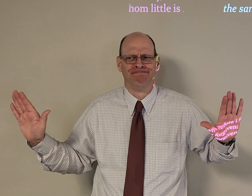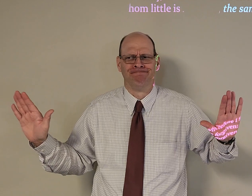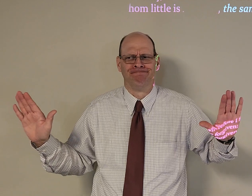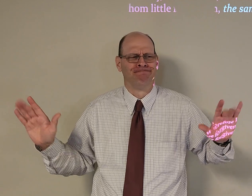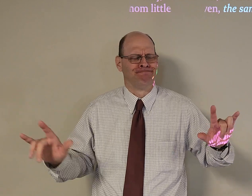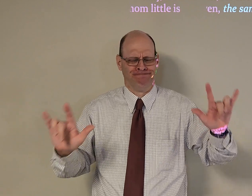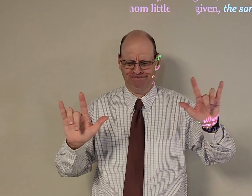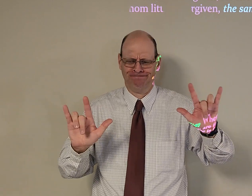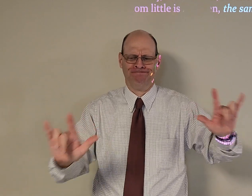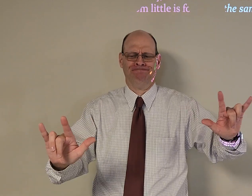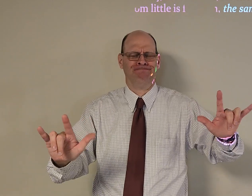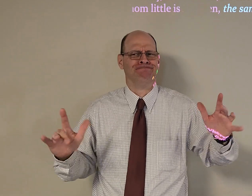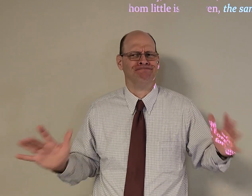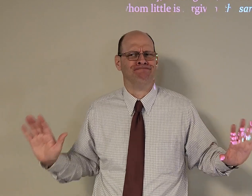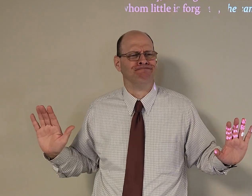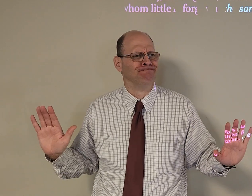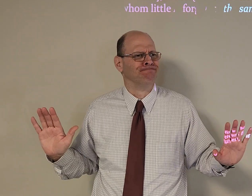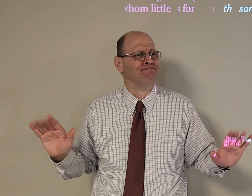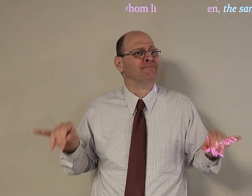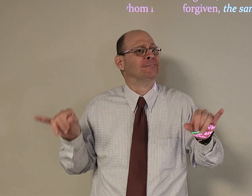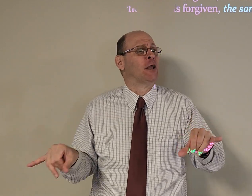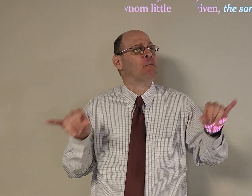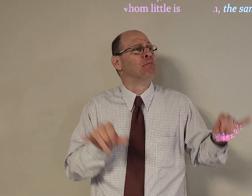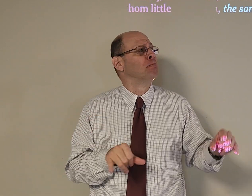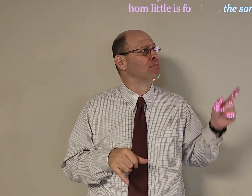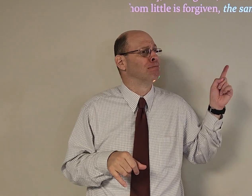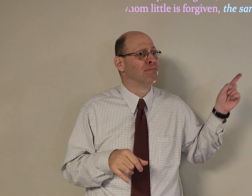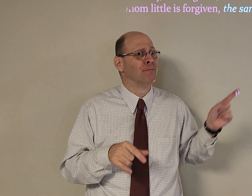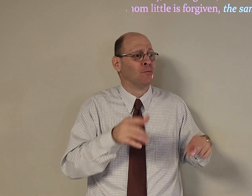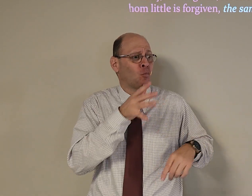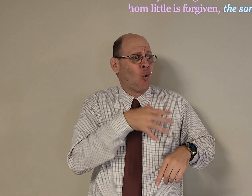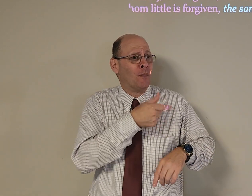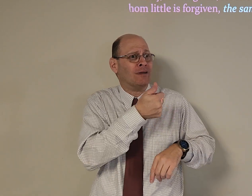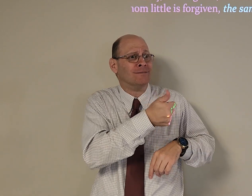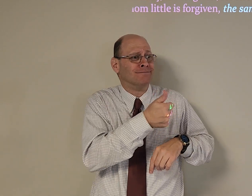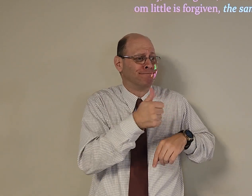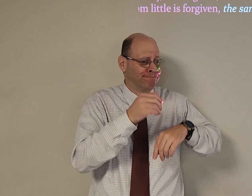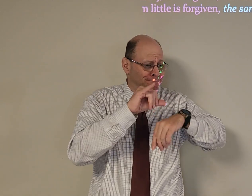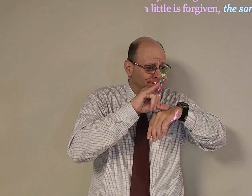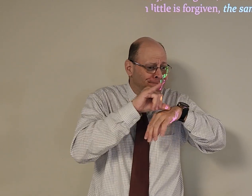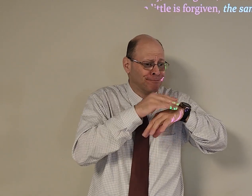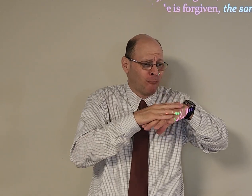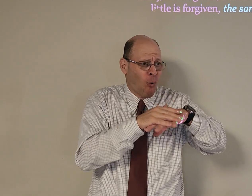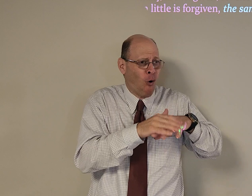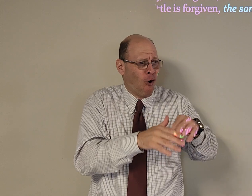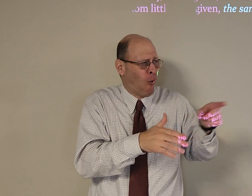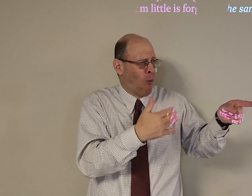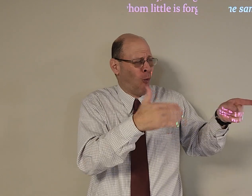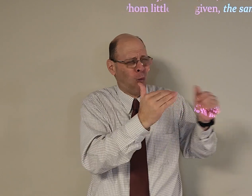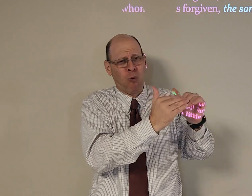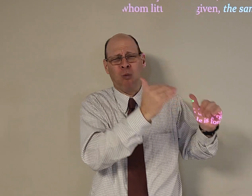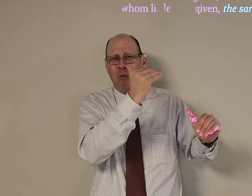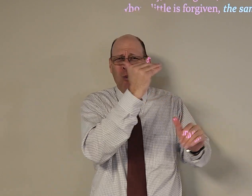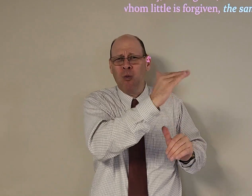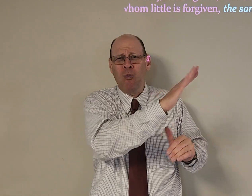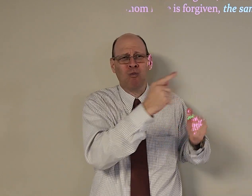Her debt was sin. And Jesus loved her. And he forgave her.